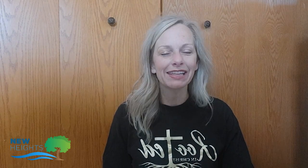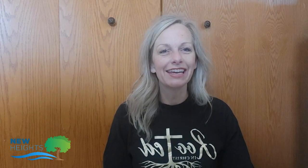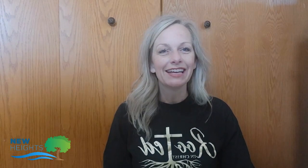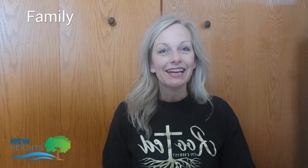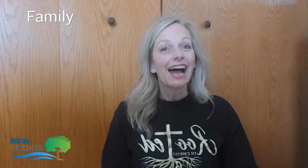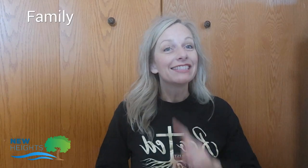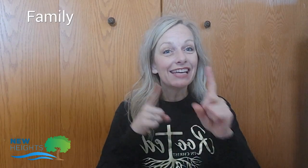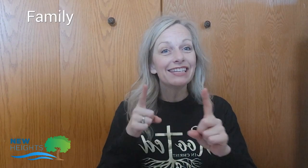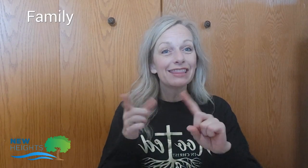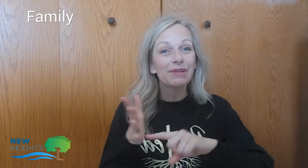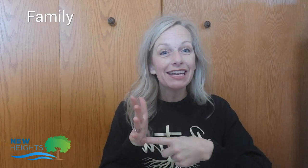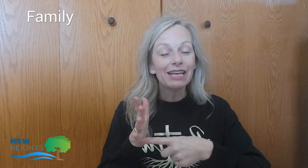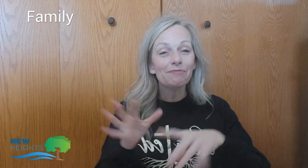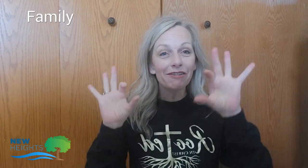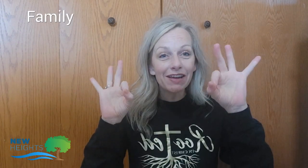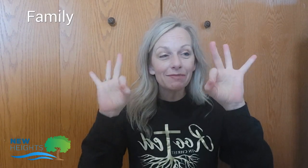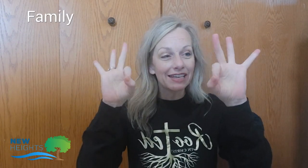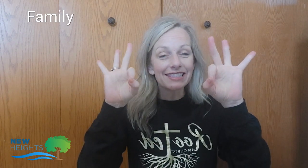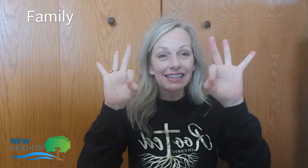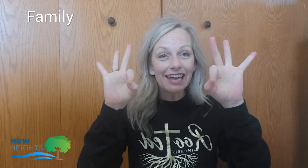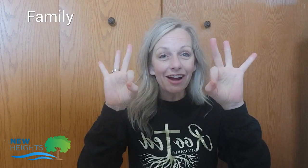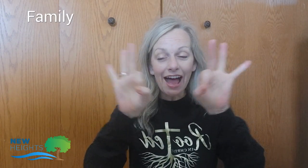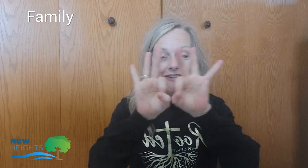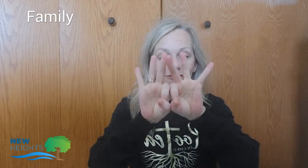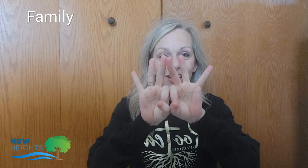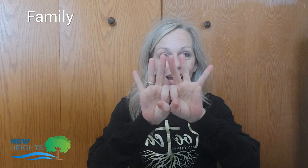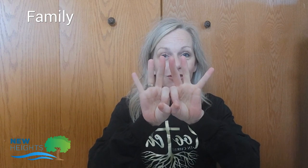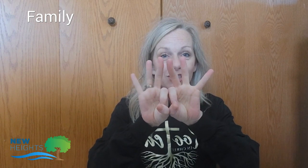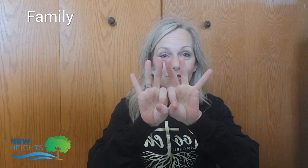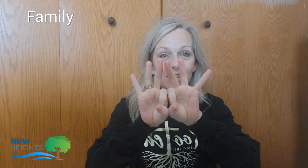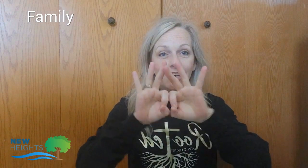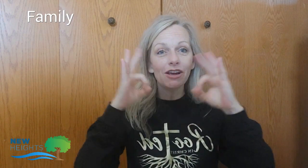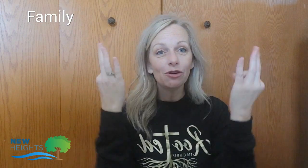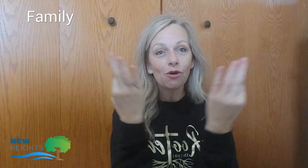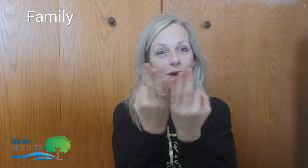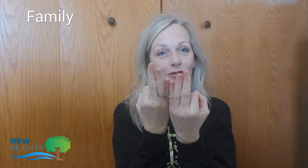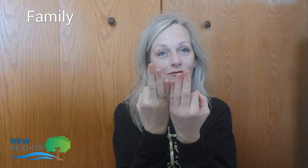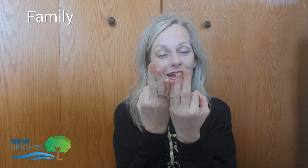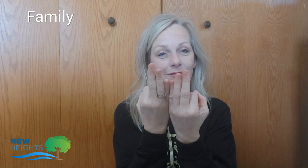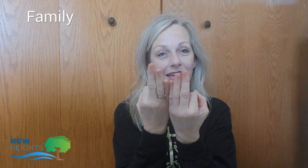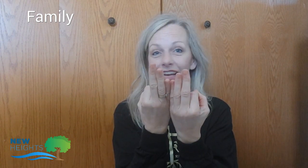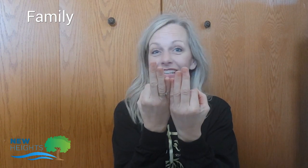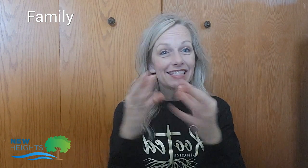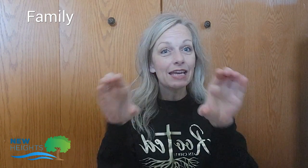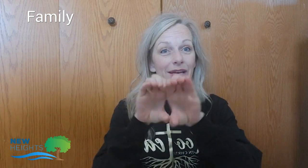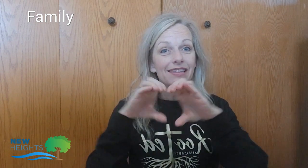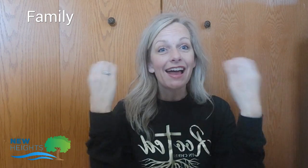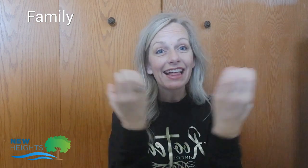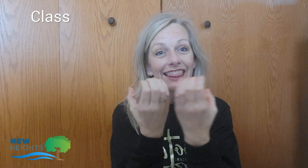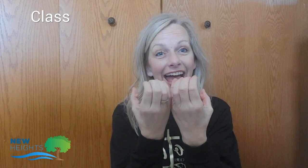Family. I signed it at the beginning, but a family is the letter F, and you start right here and you go around. Family. It's the same as